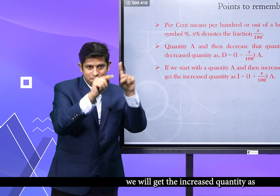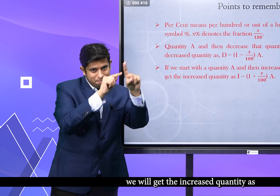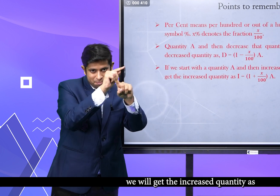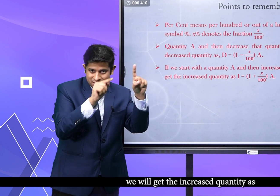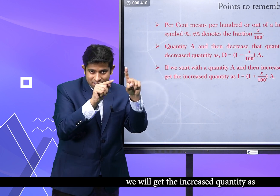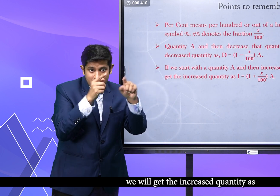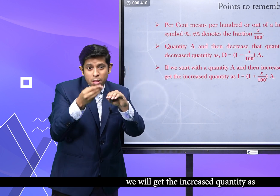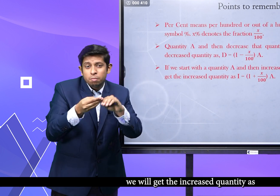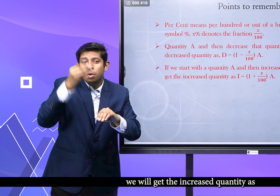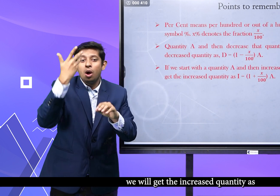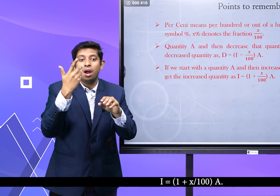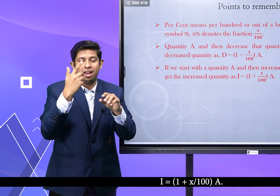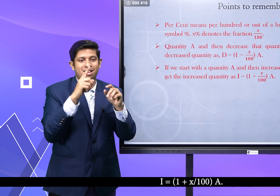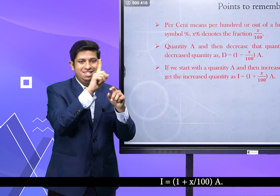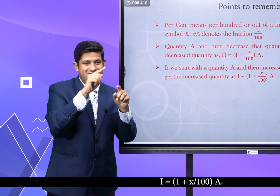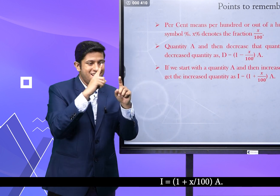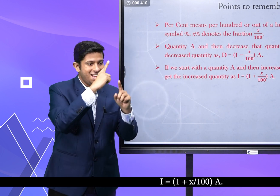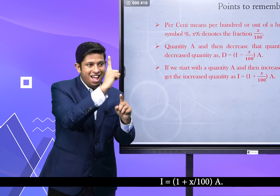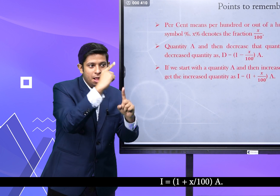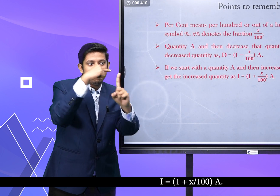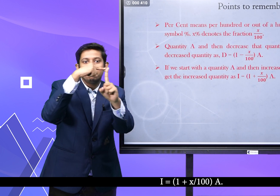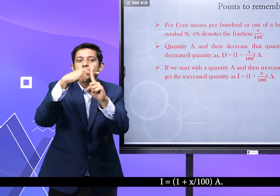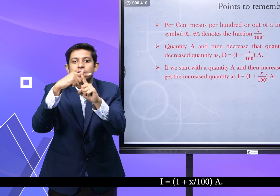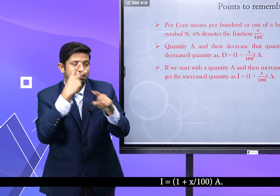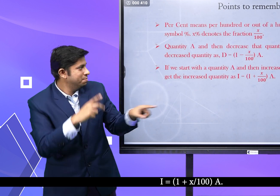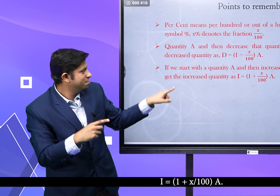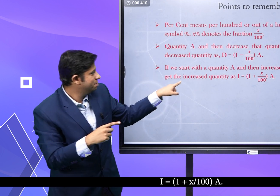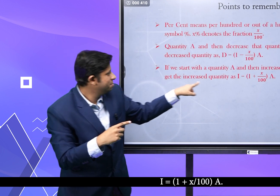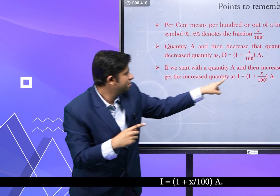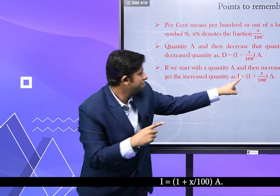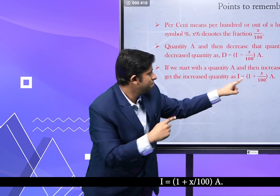we'll get the increased quantity as I is equals to 1 plus x by 100 of a.